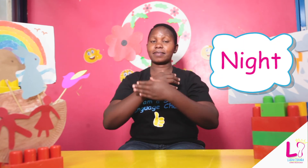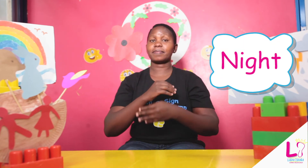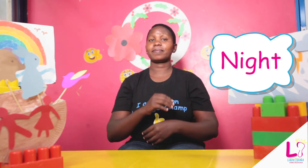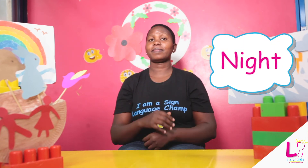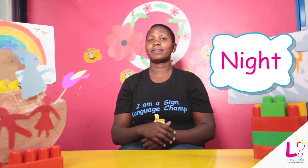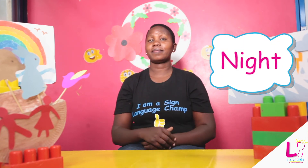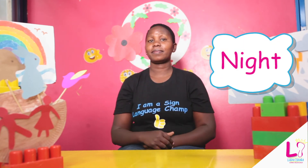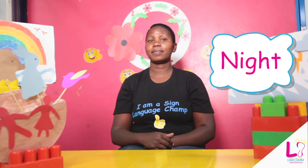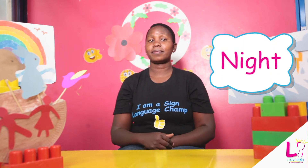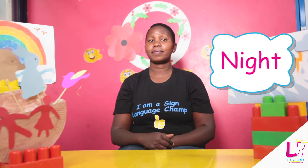Night,